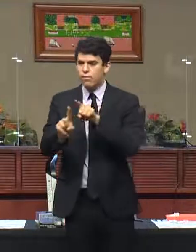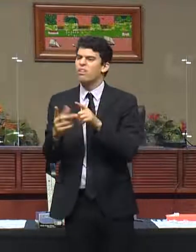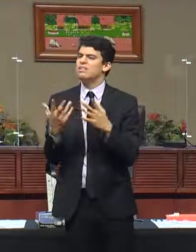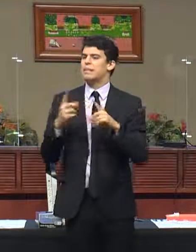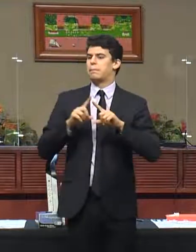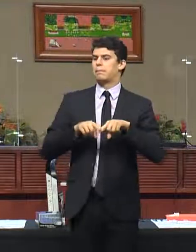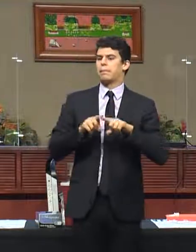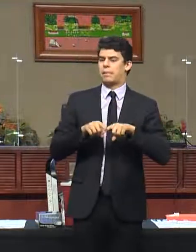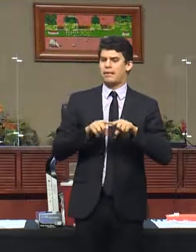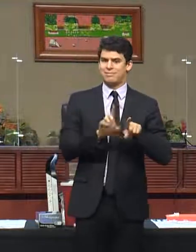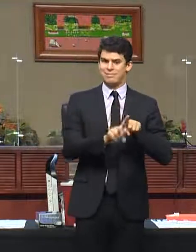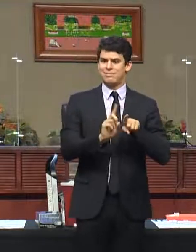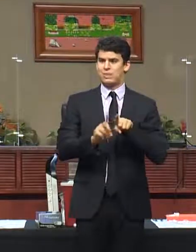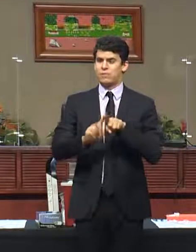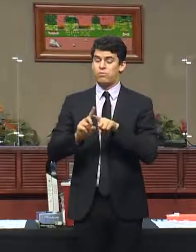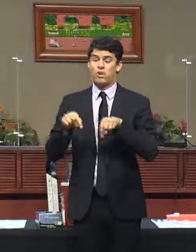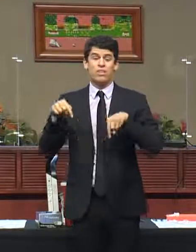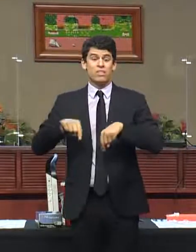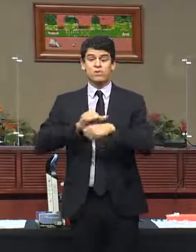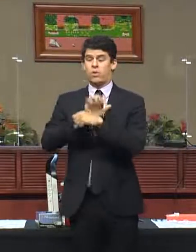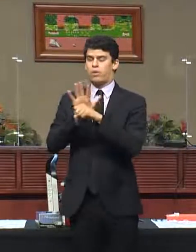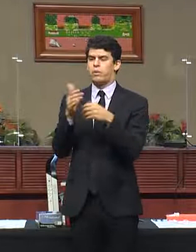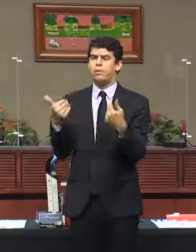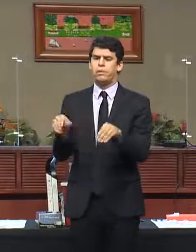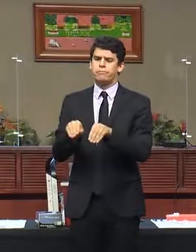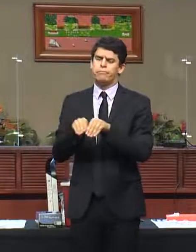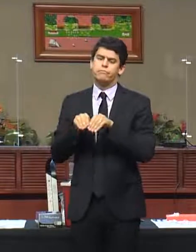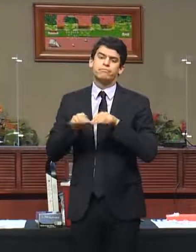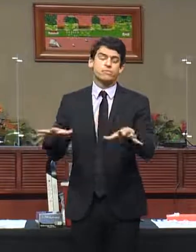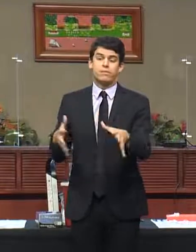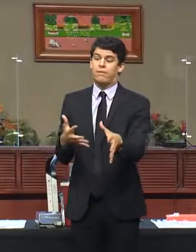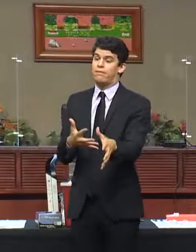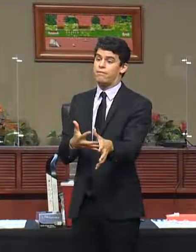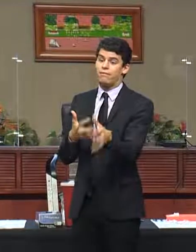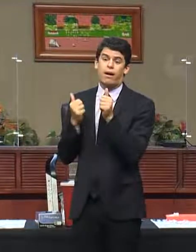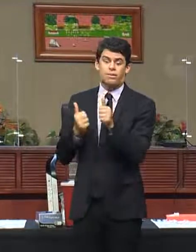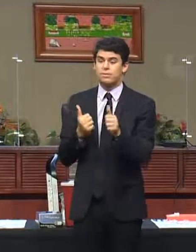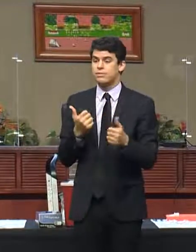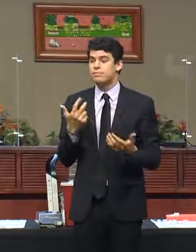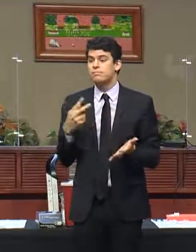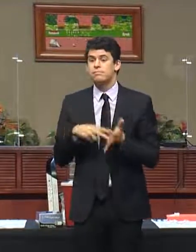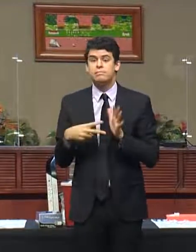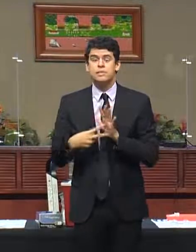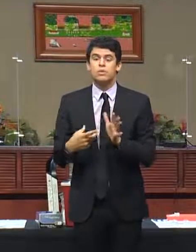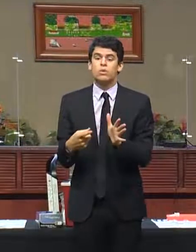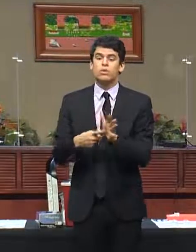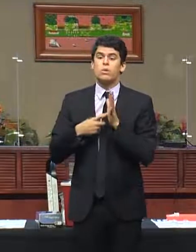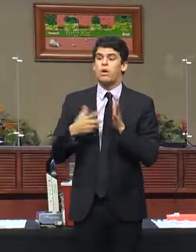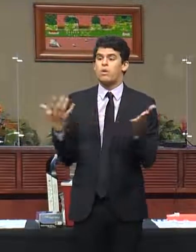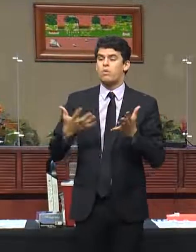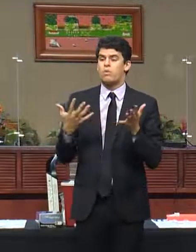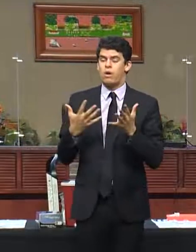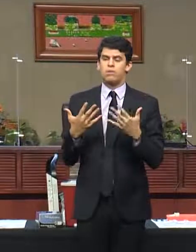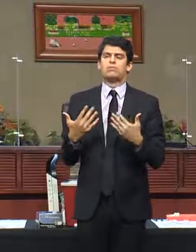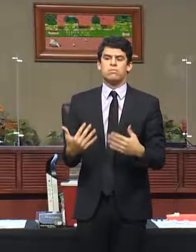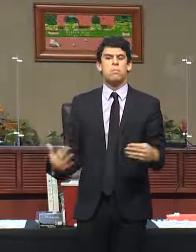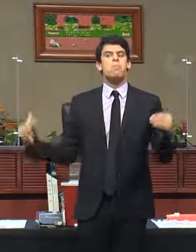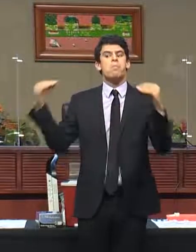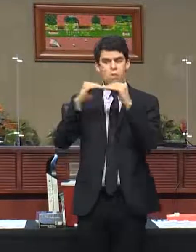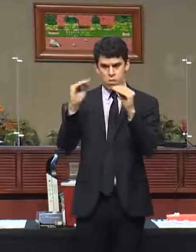transmits. This is a disease that transmits very fast, so it requires a higher level of herd